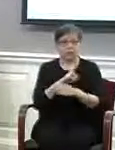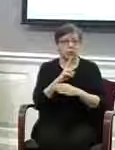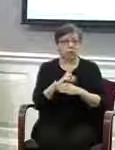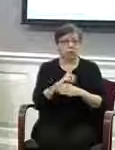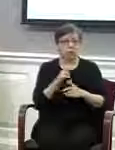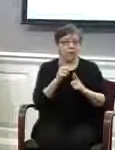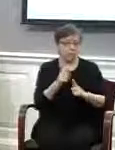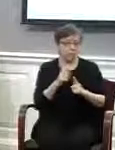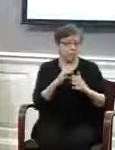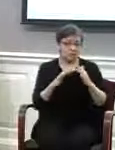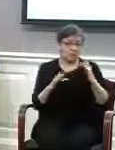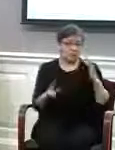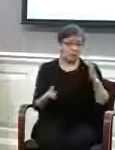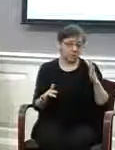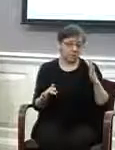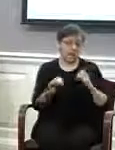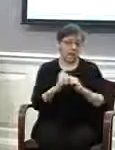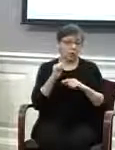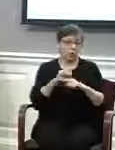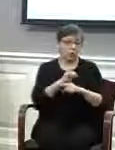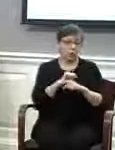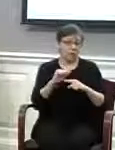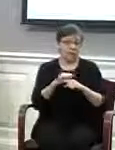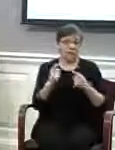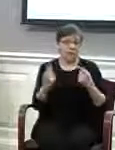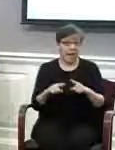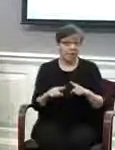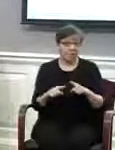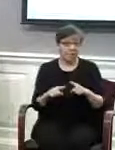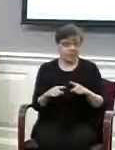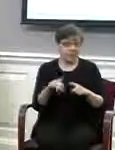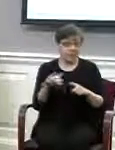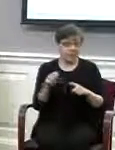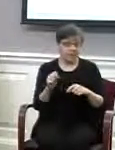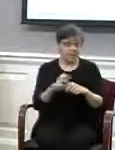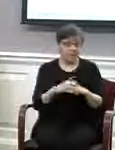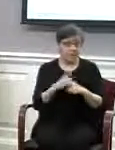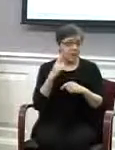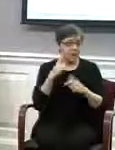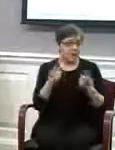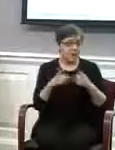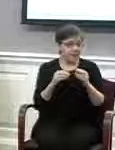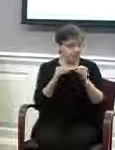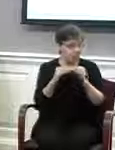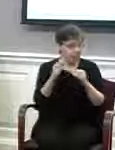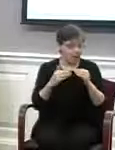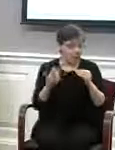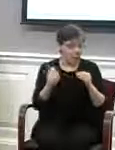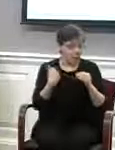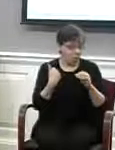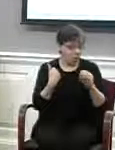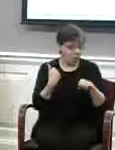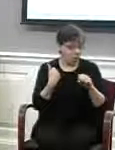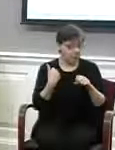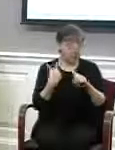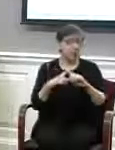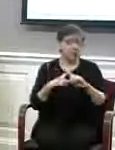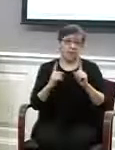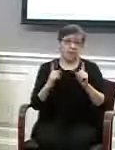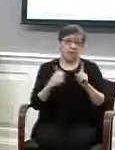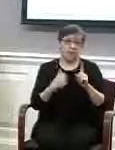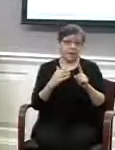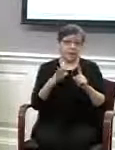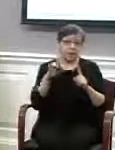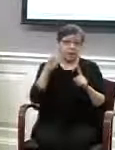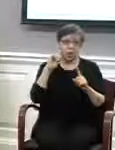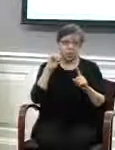forth. So it's definitely happening, it's not neglected, and I think it's happening more than it used to happen. But I have to say, I